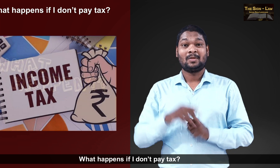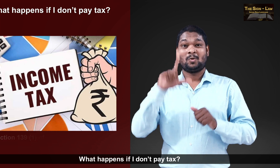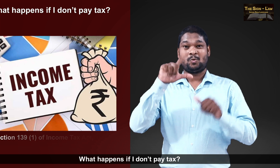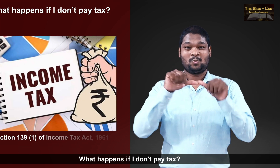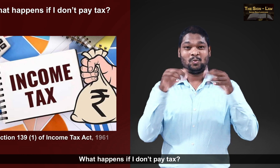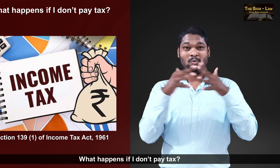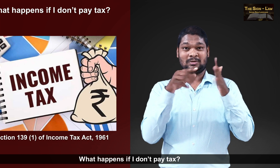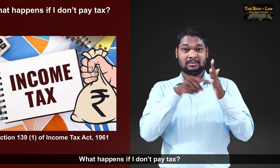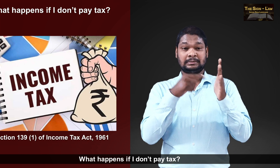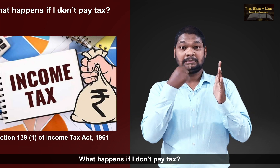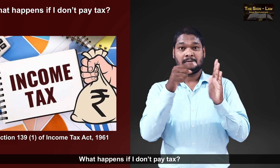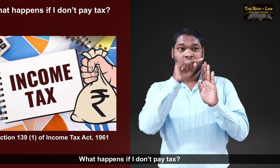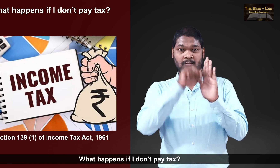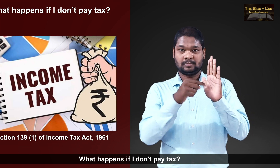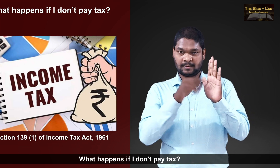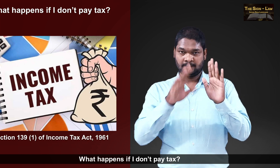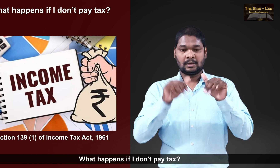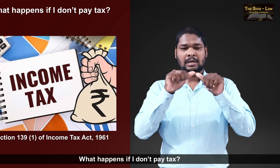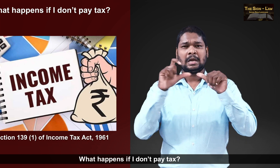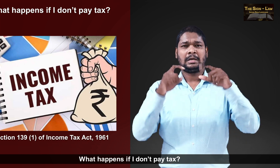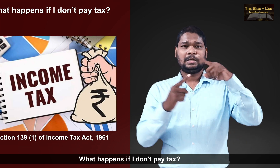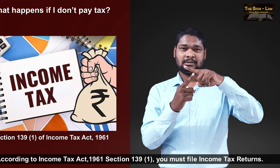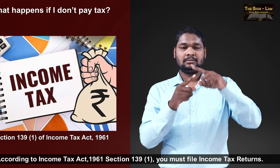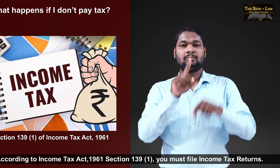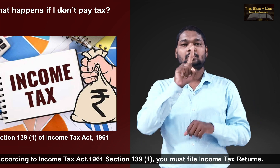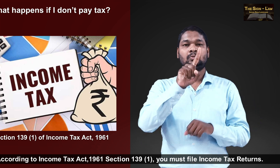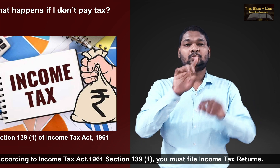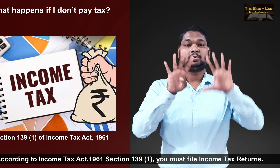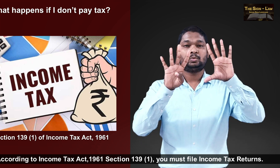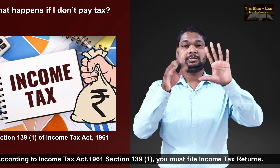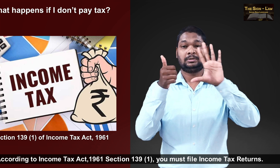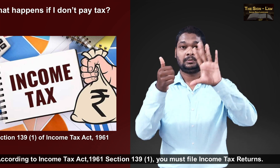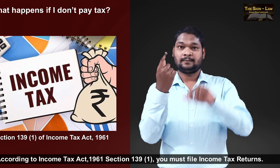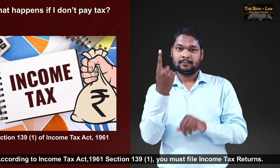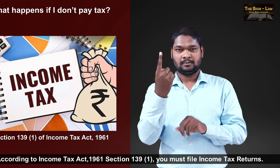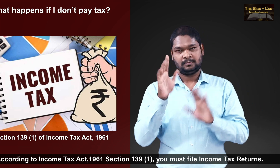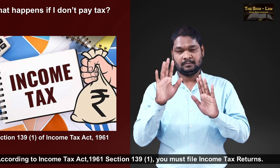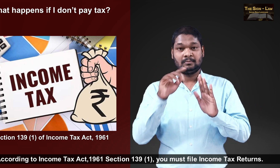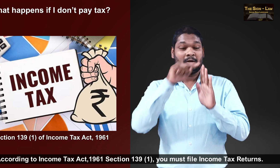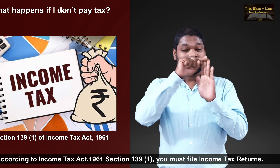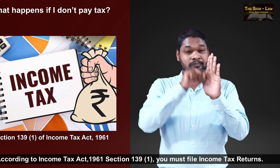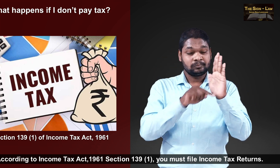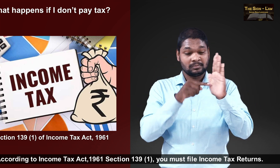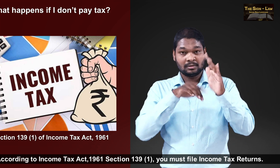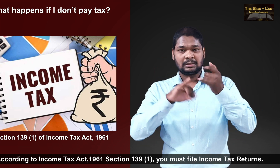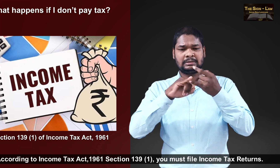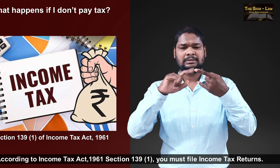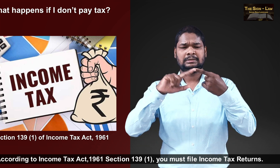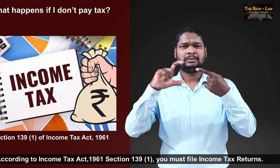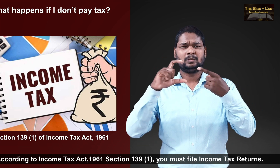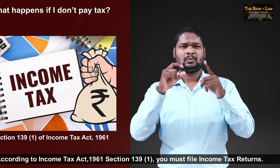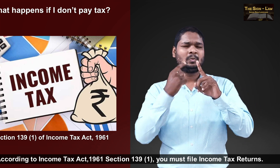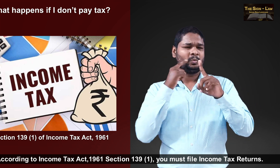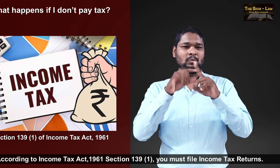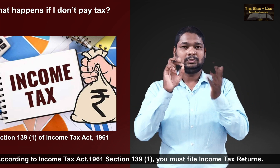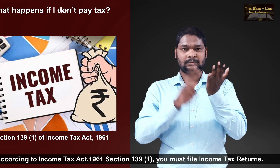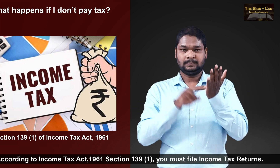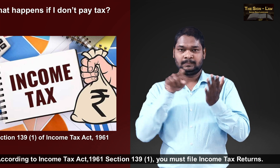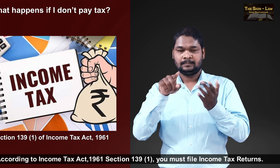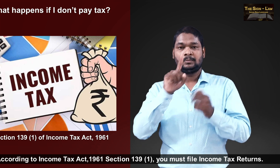What happens if I don't pay tax? According to Income Tax Act, 1961 Section 139, 1,